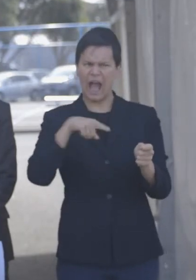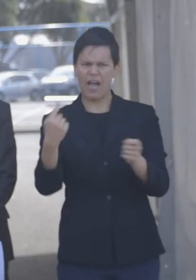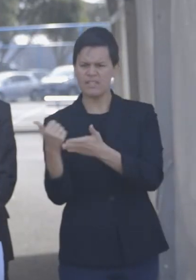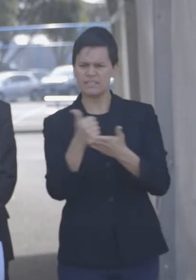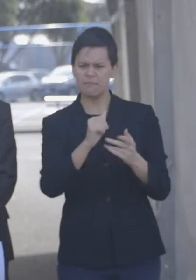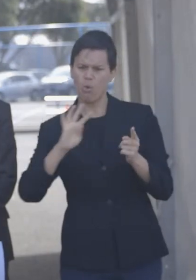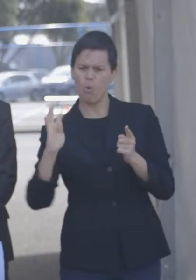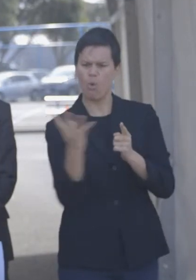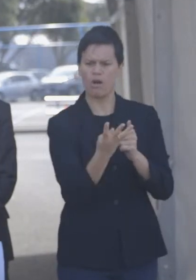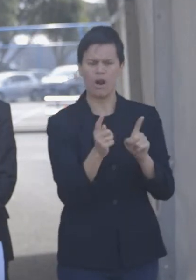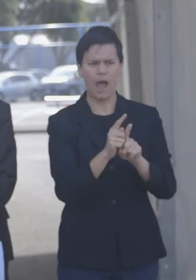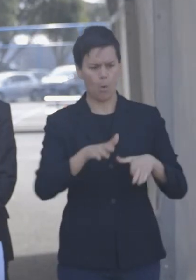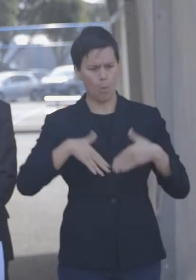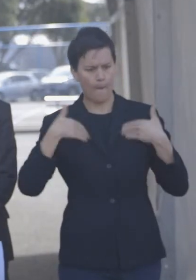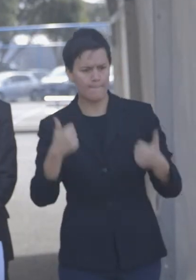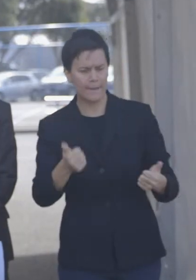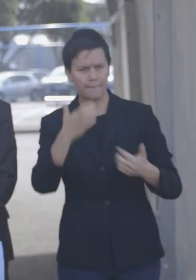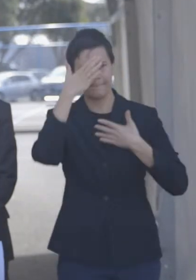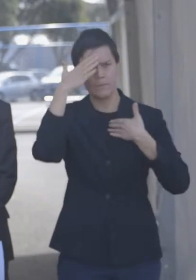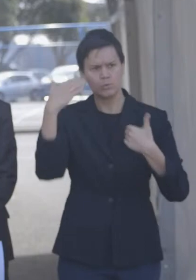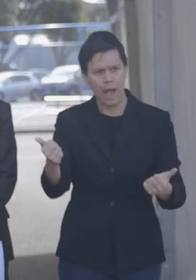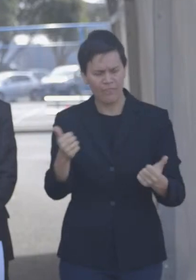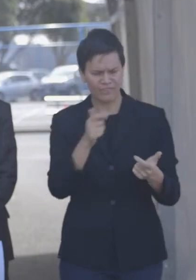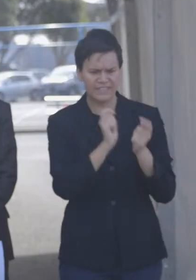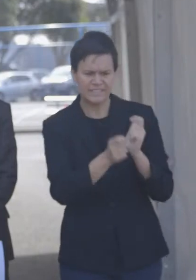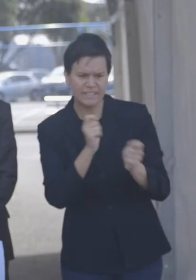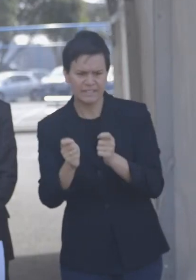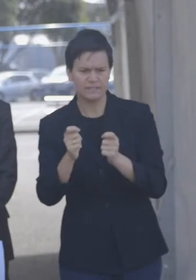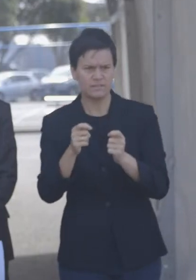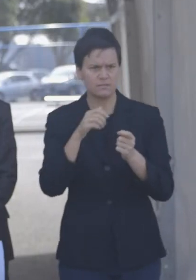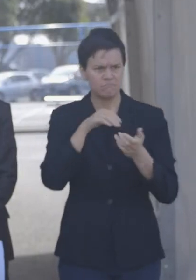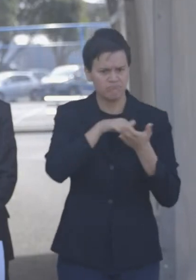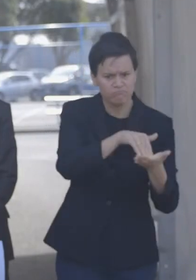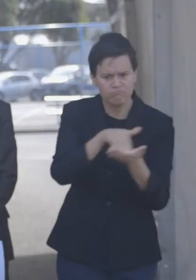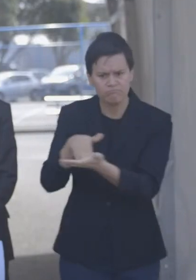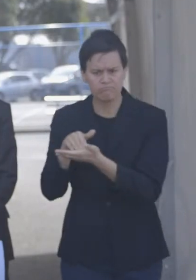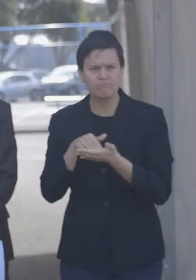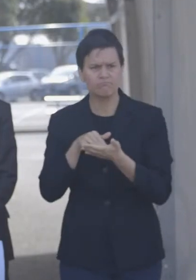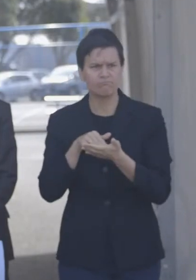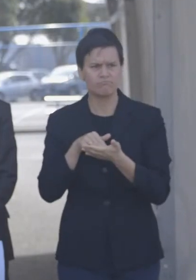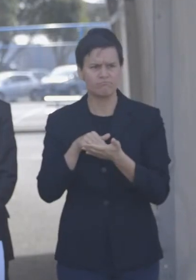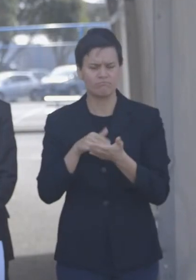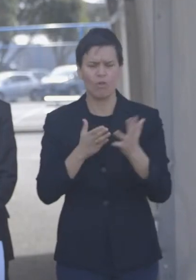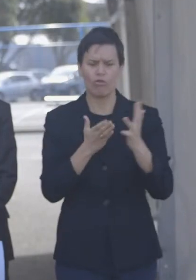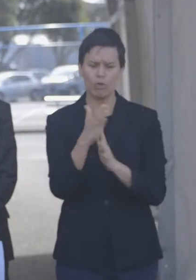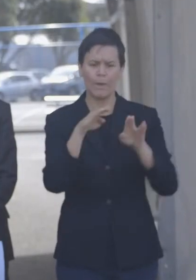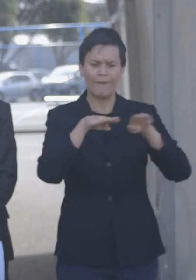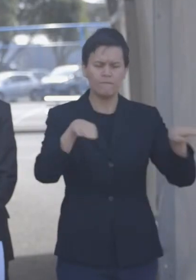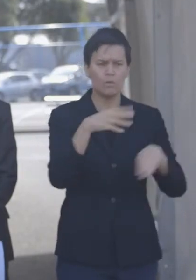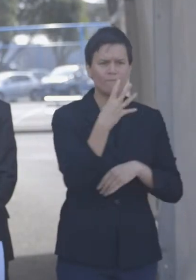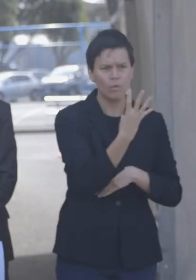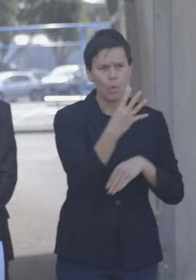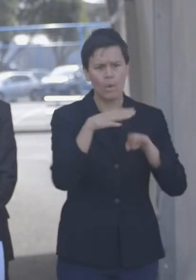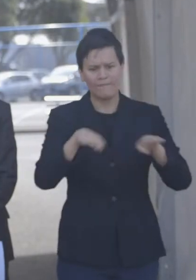wellbeing and healthcare throughout all of the different alert levels, but remains important to people, particularly as we go through the aftermath